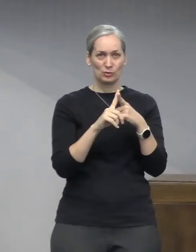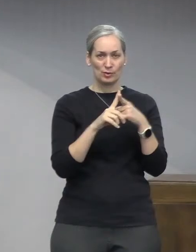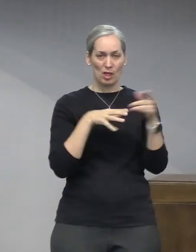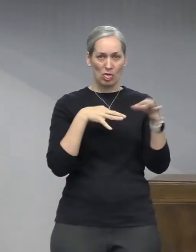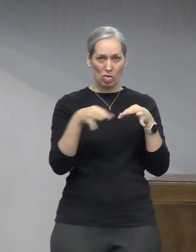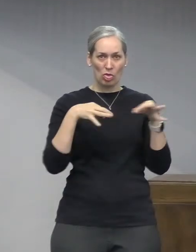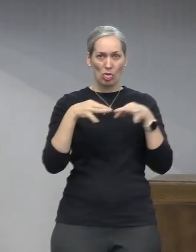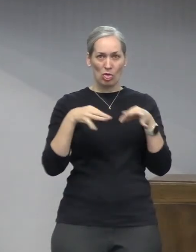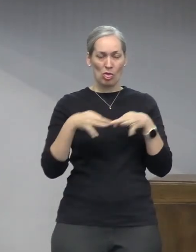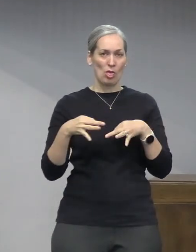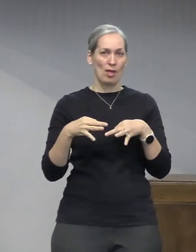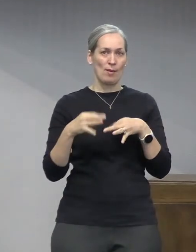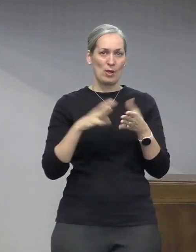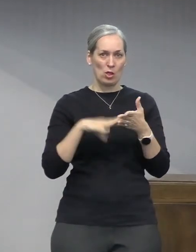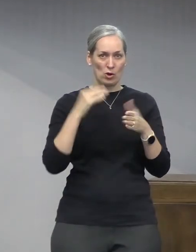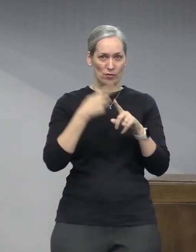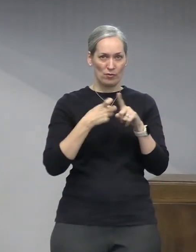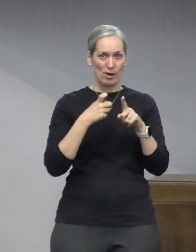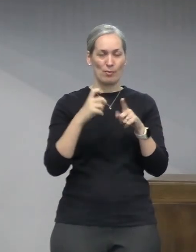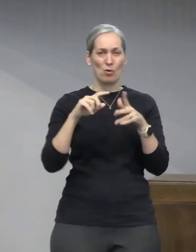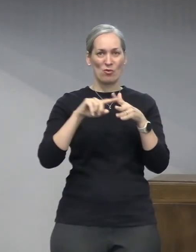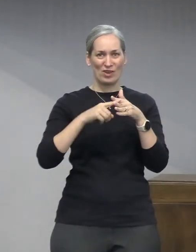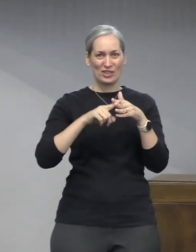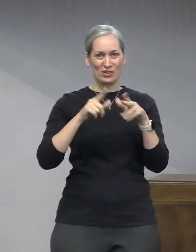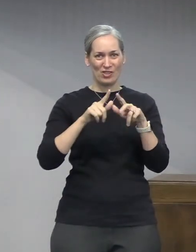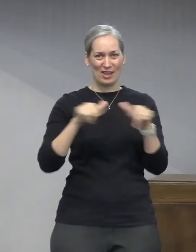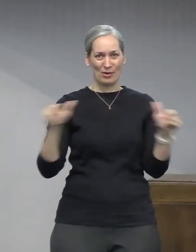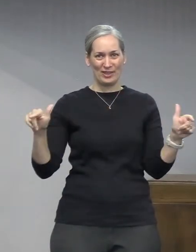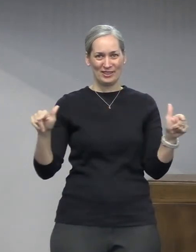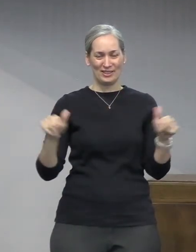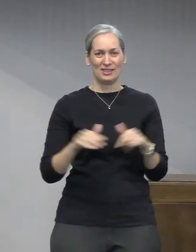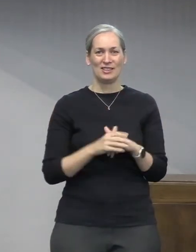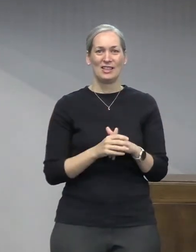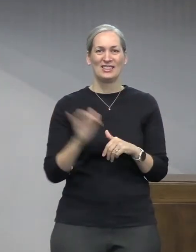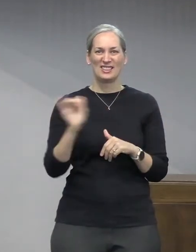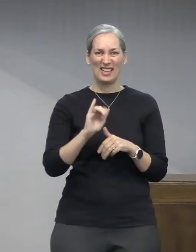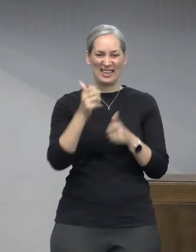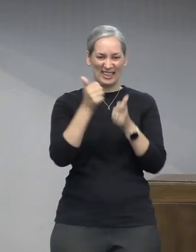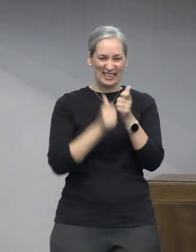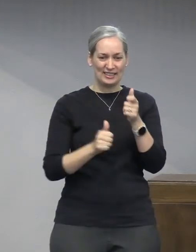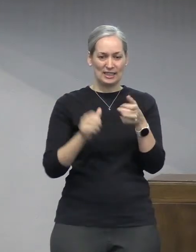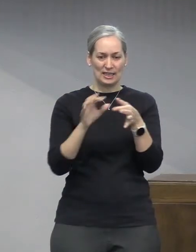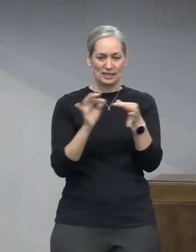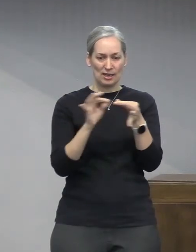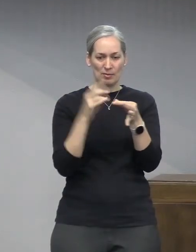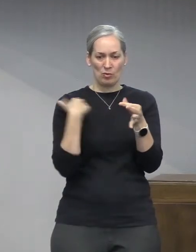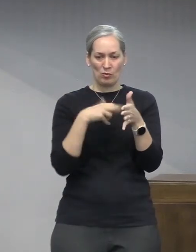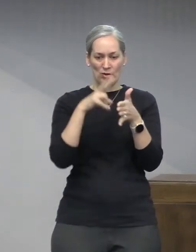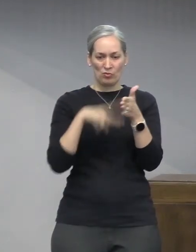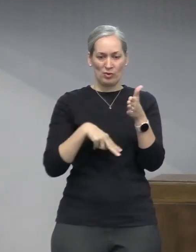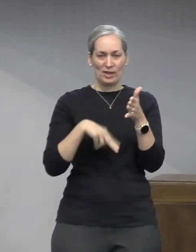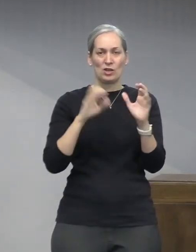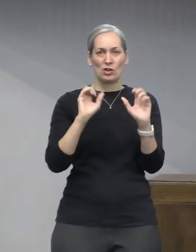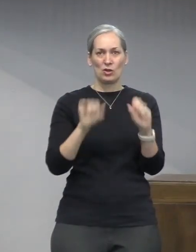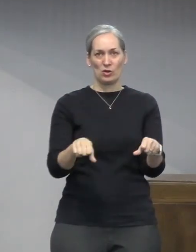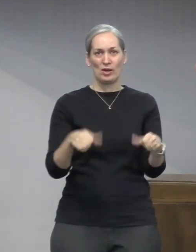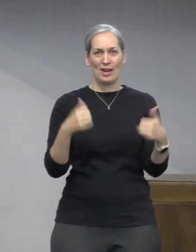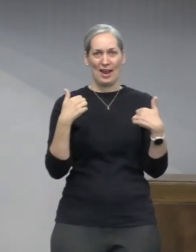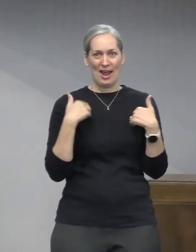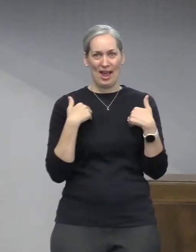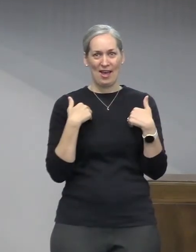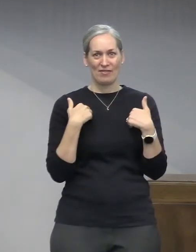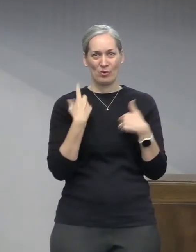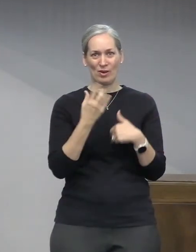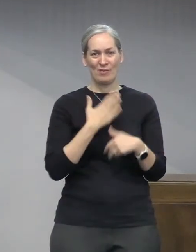the original language. It's almost if each statement we read could be followed up by one of